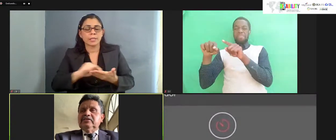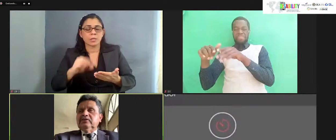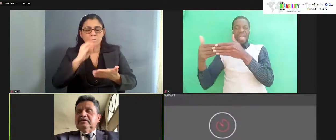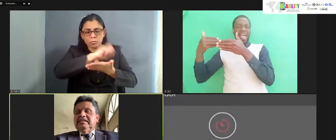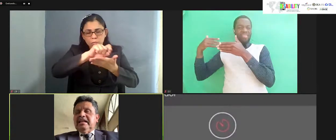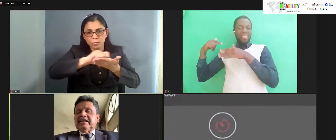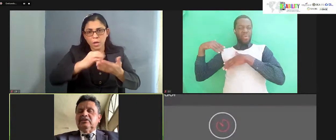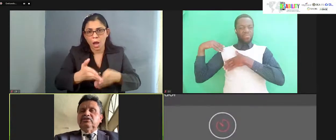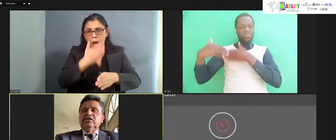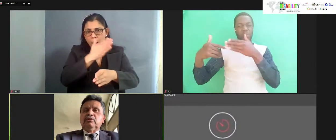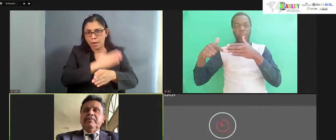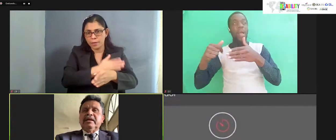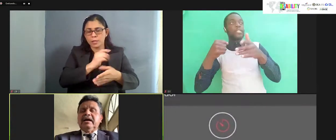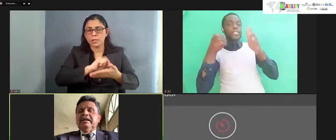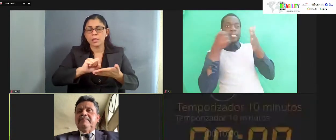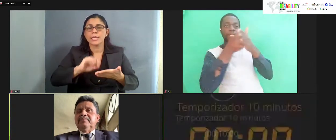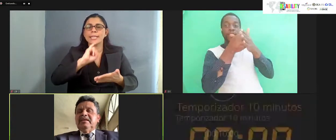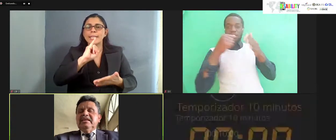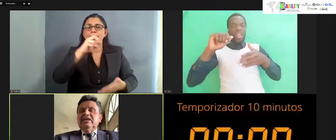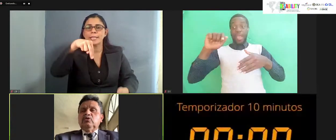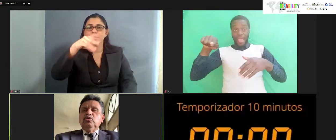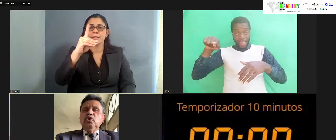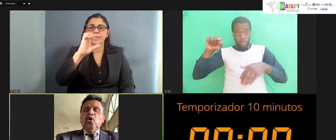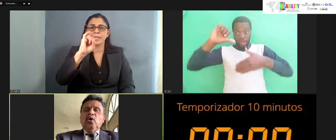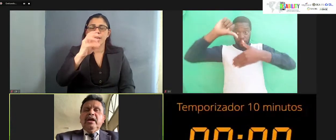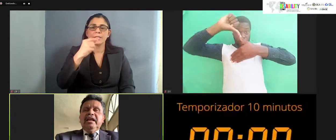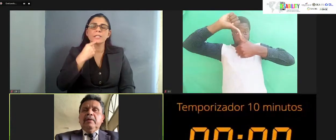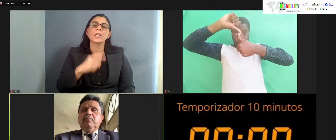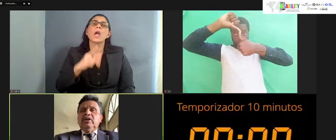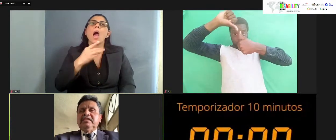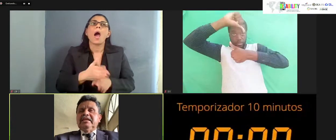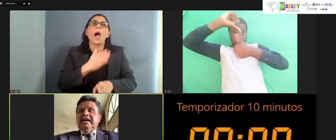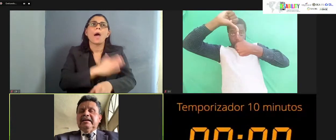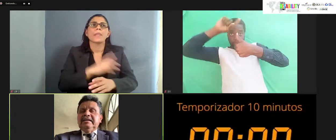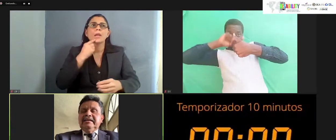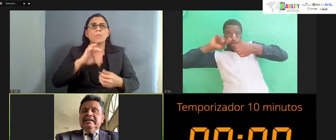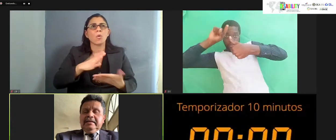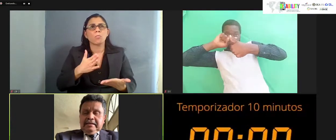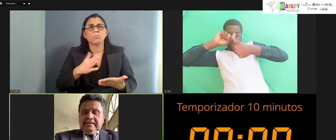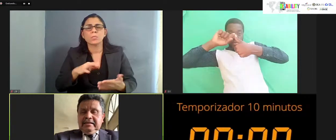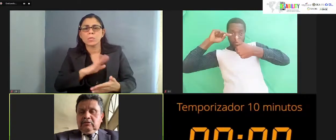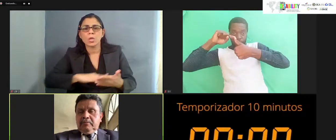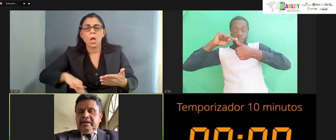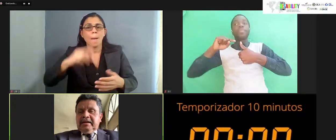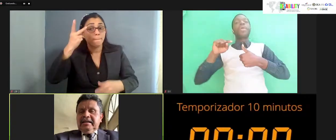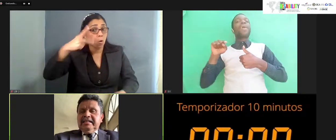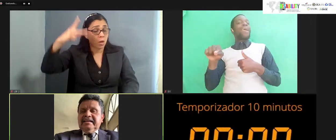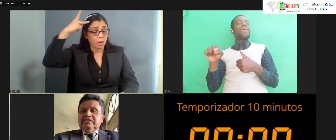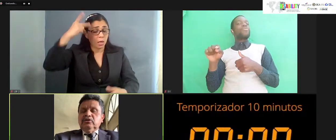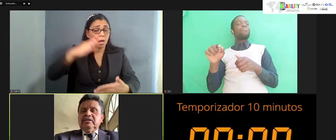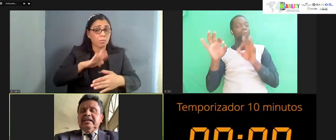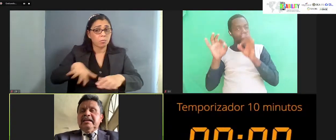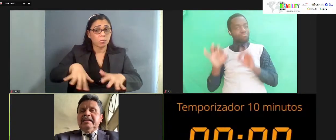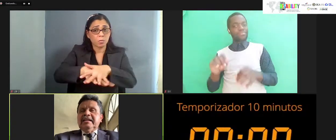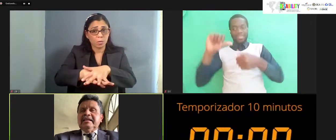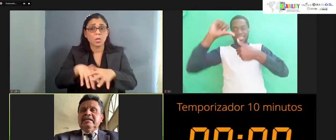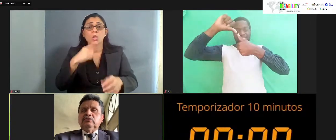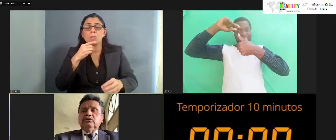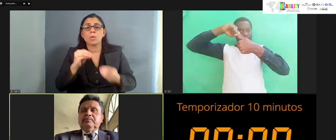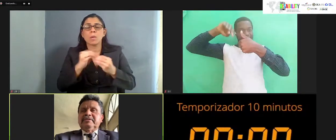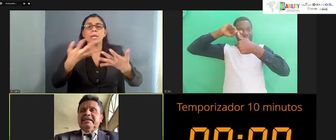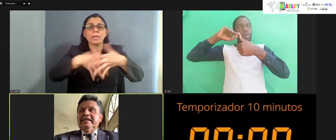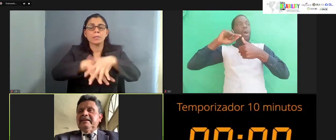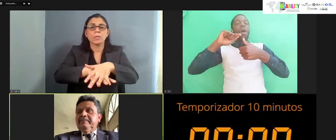that through the incidence of the organizations of the central american region included in the central american